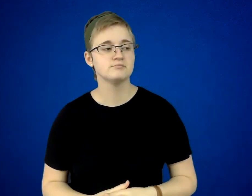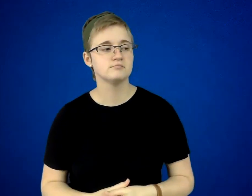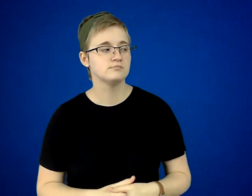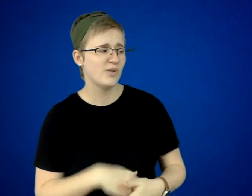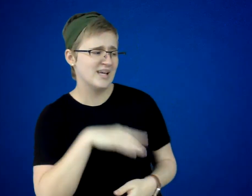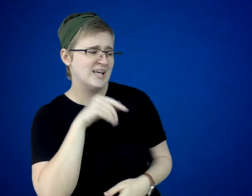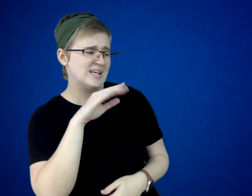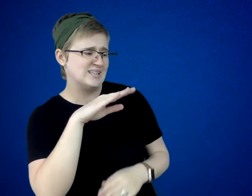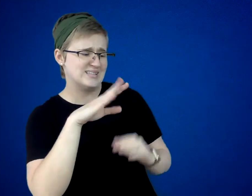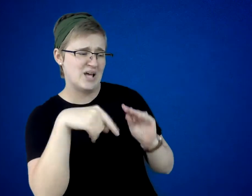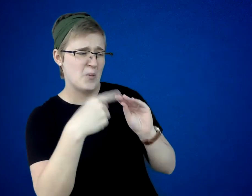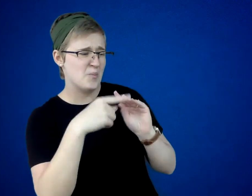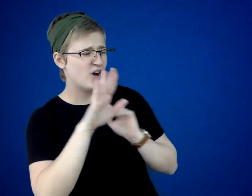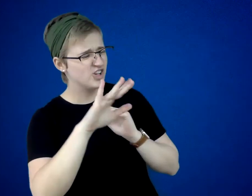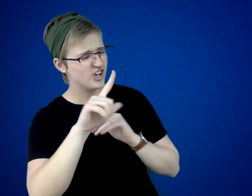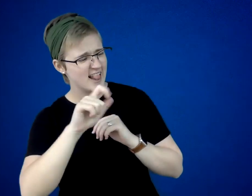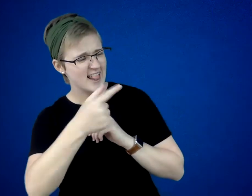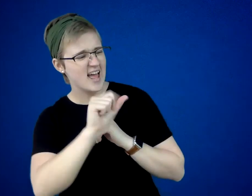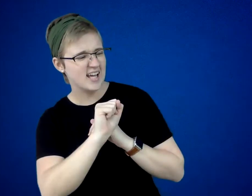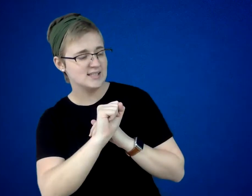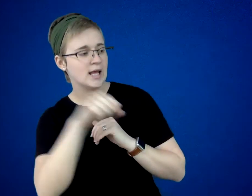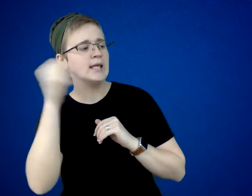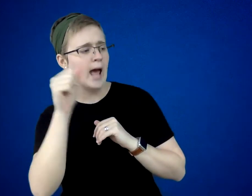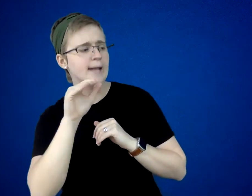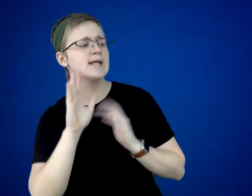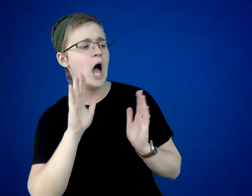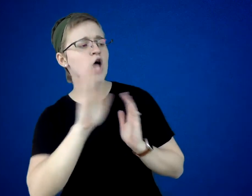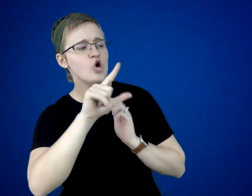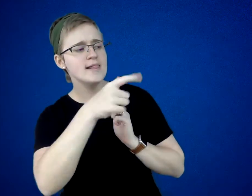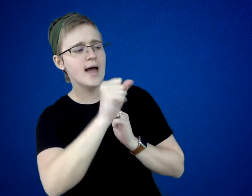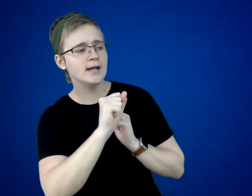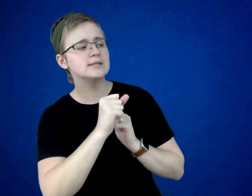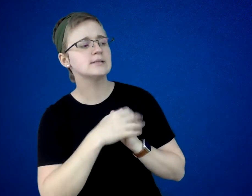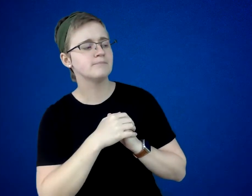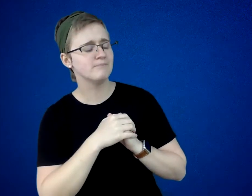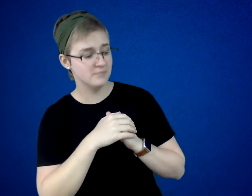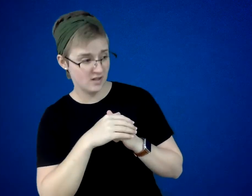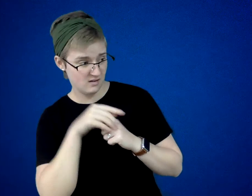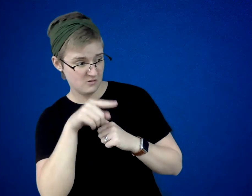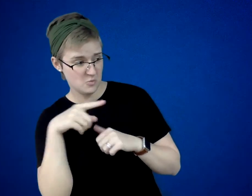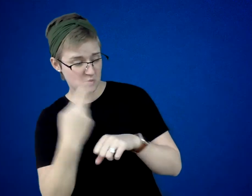your, legs. Yes, your legs. Have you been putting that medicine on